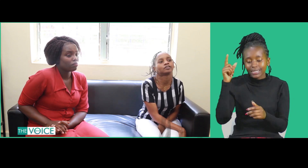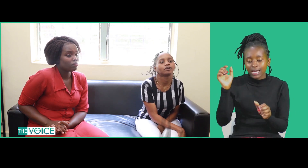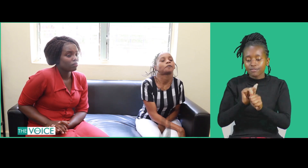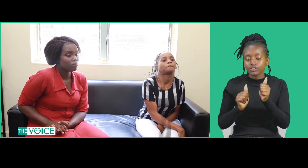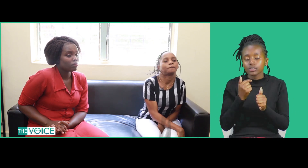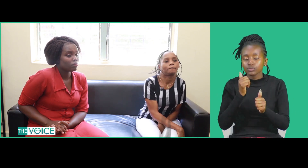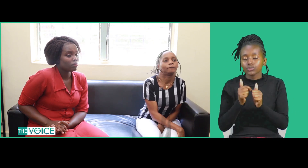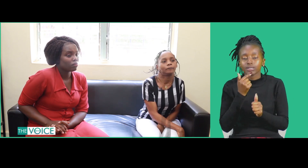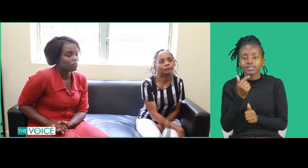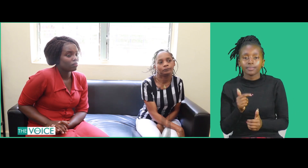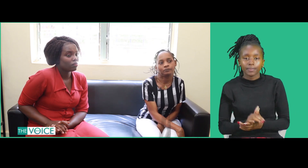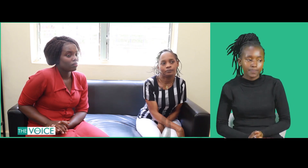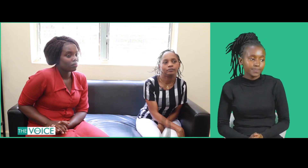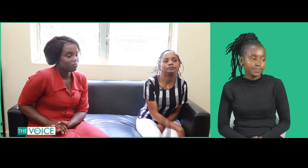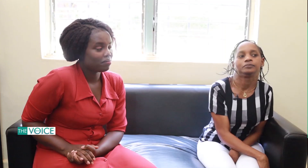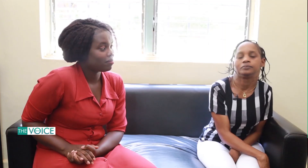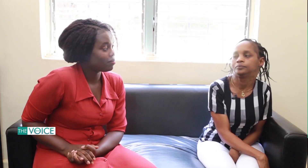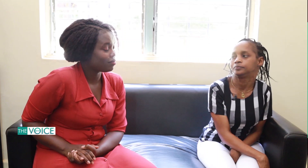want.